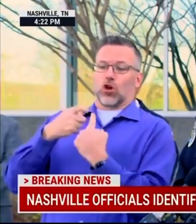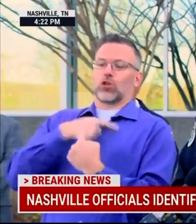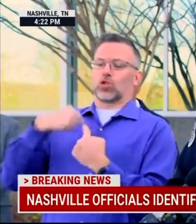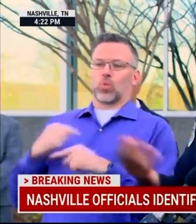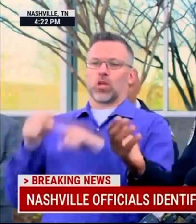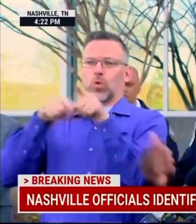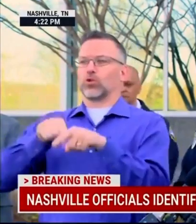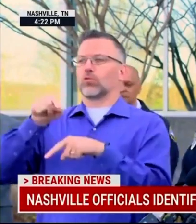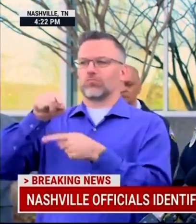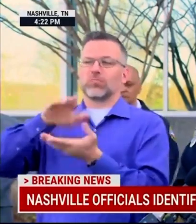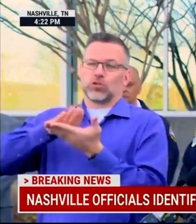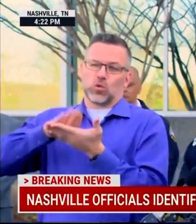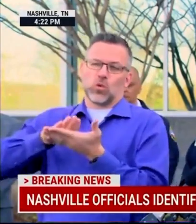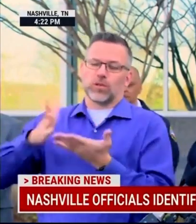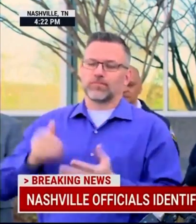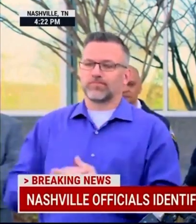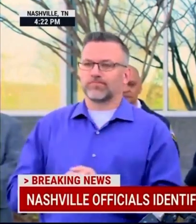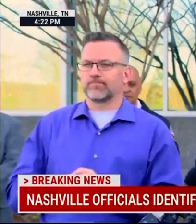so to the school.